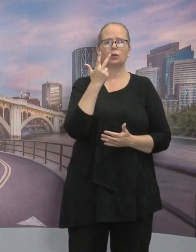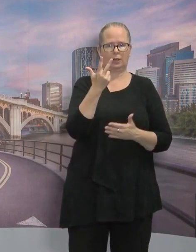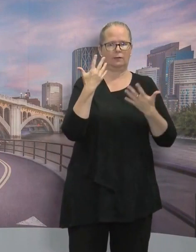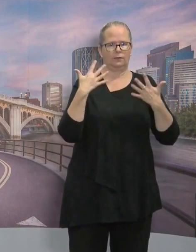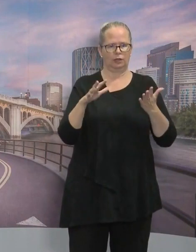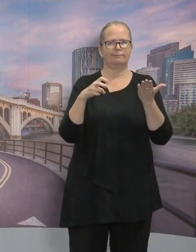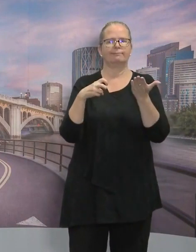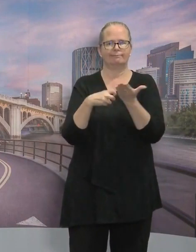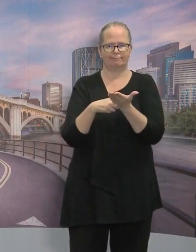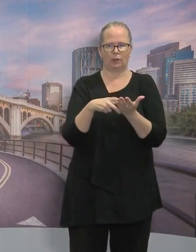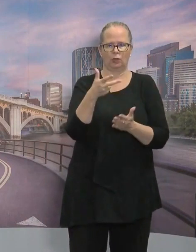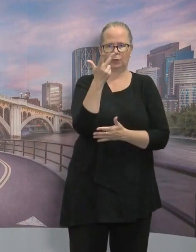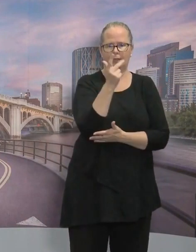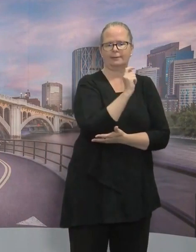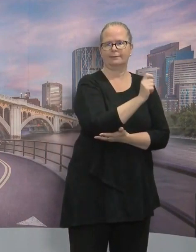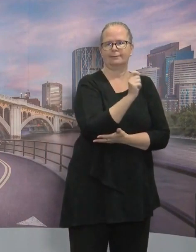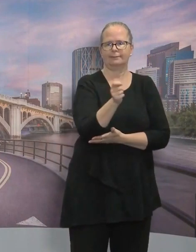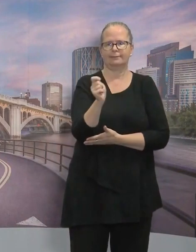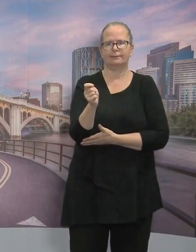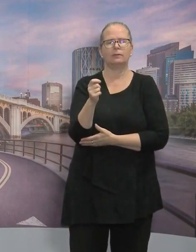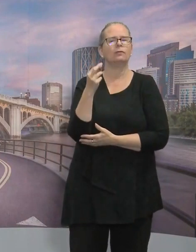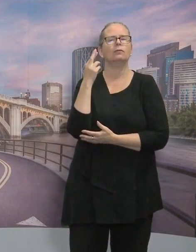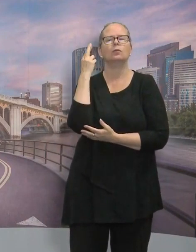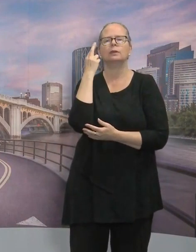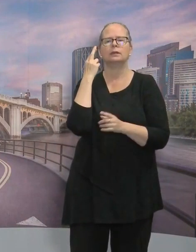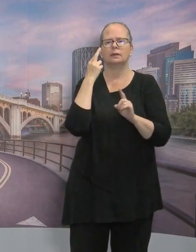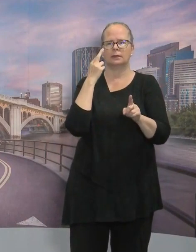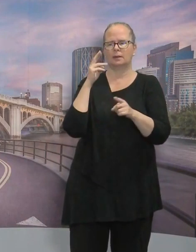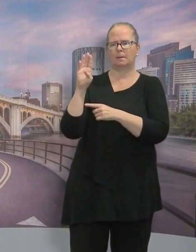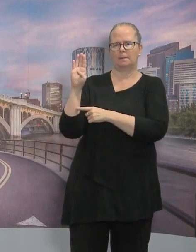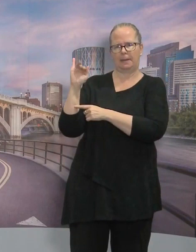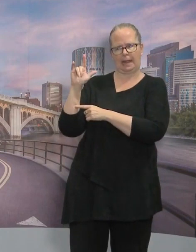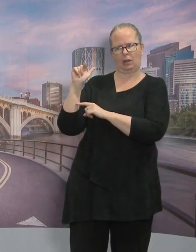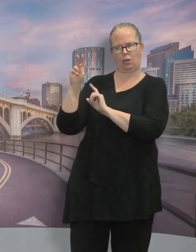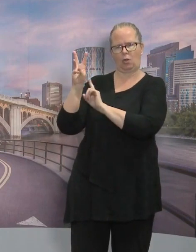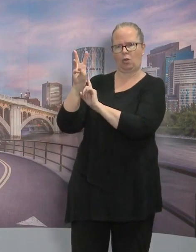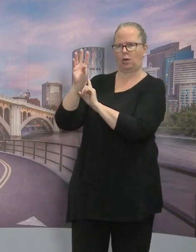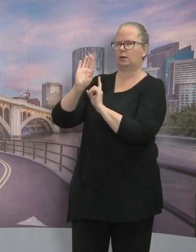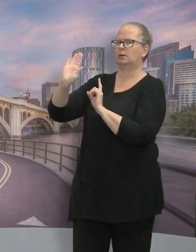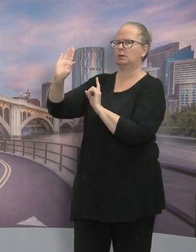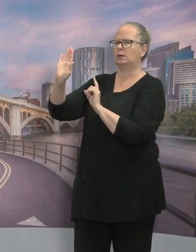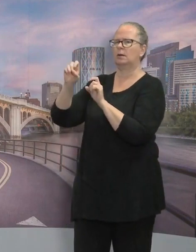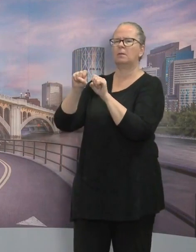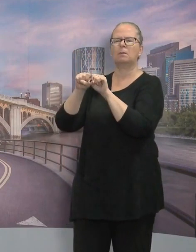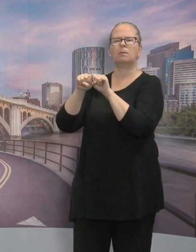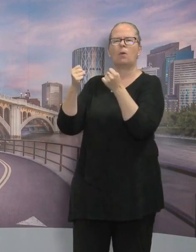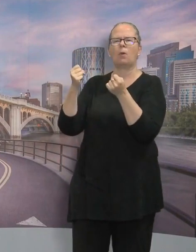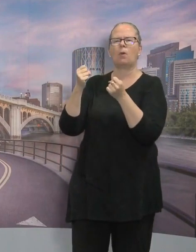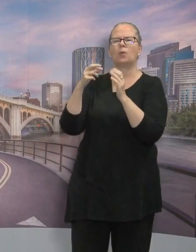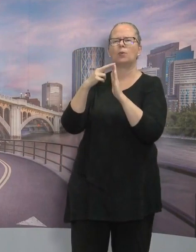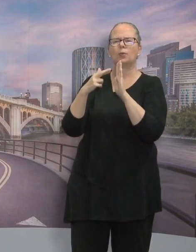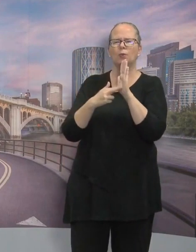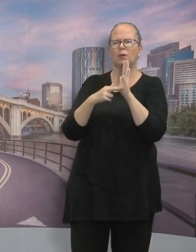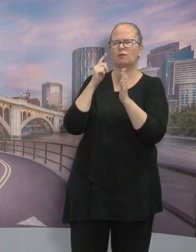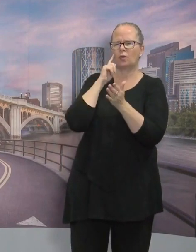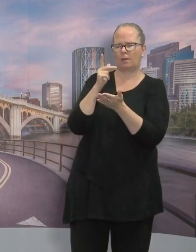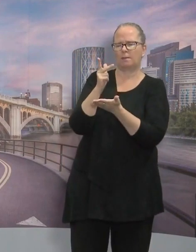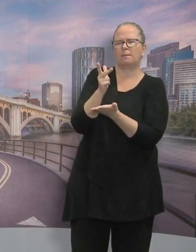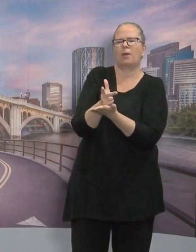citizens for violating various bylaws. This included parking, responsible pet ownership, and